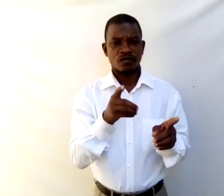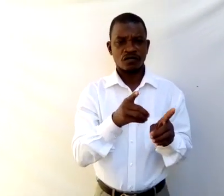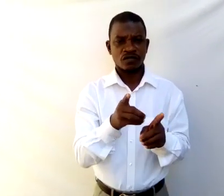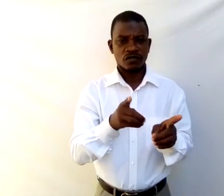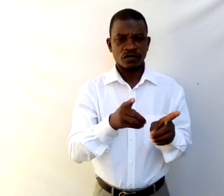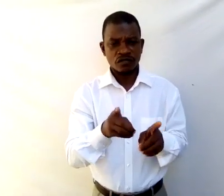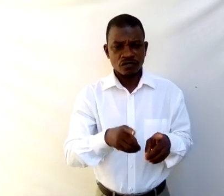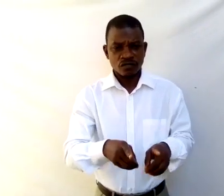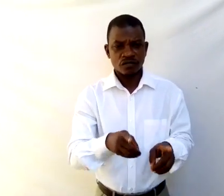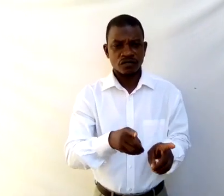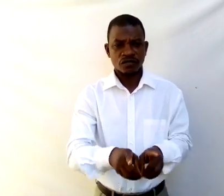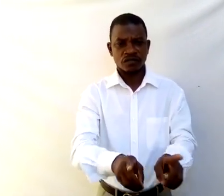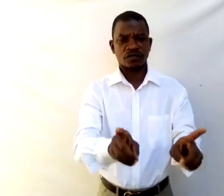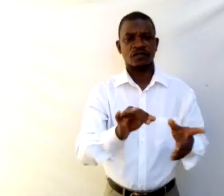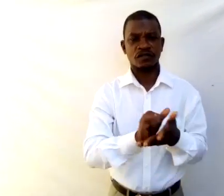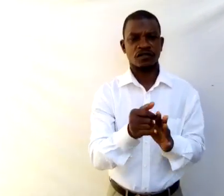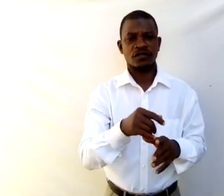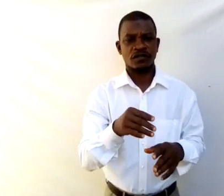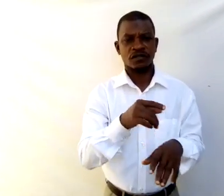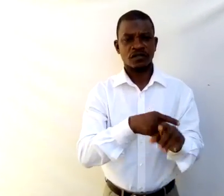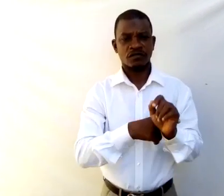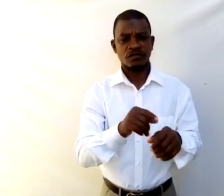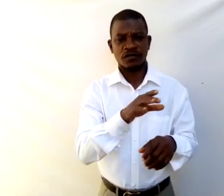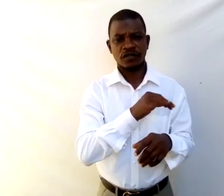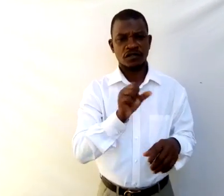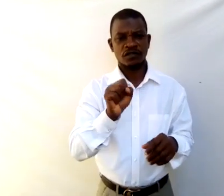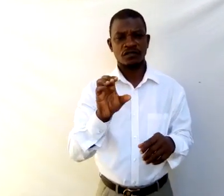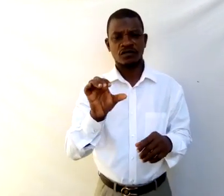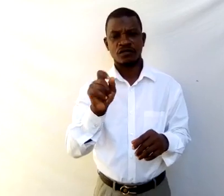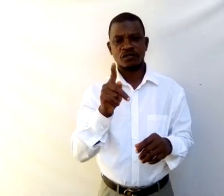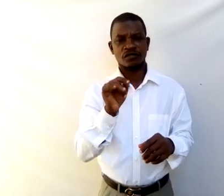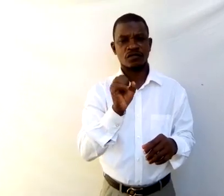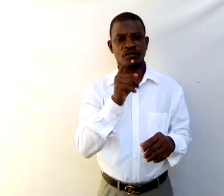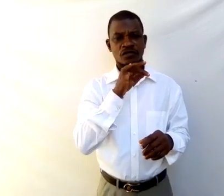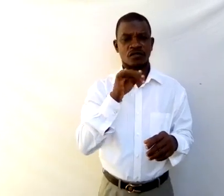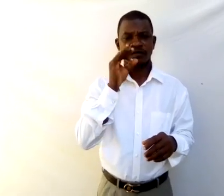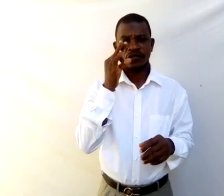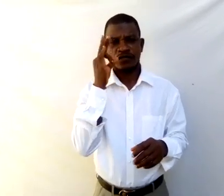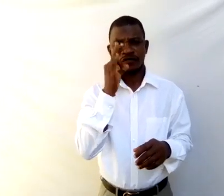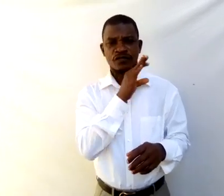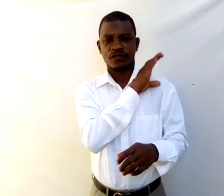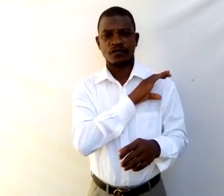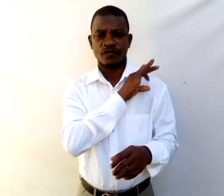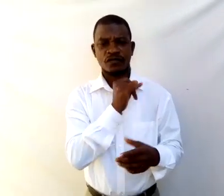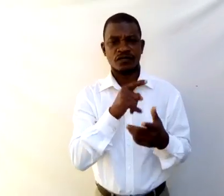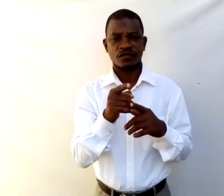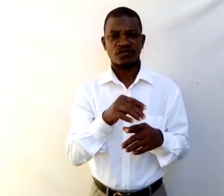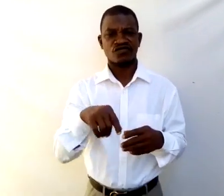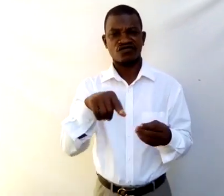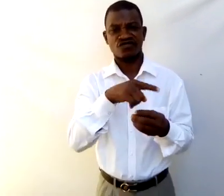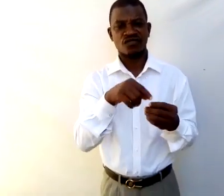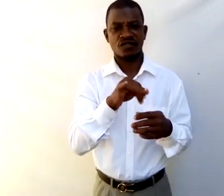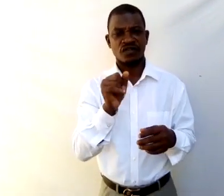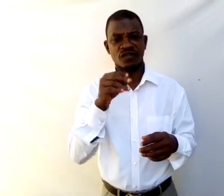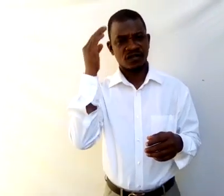directions. The ball and socket joint features the rounded head of one